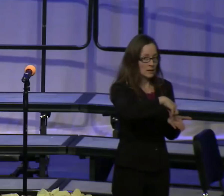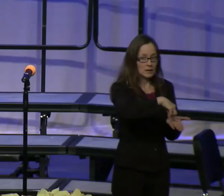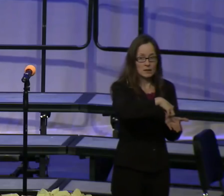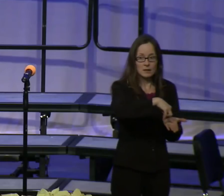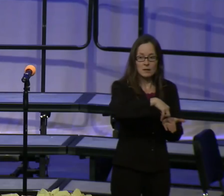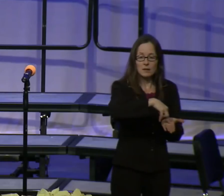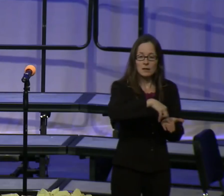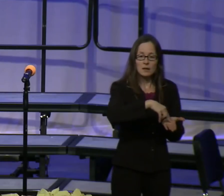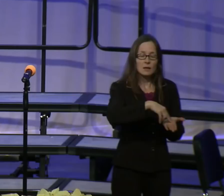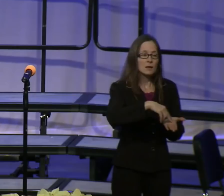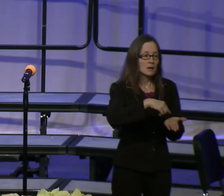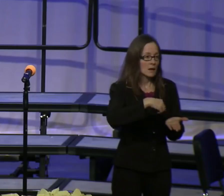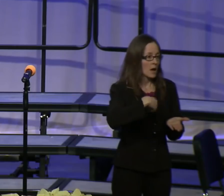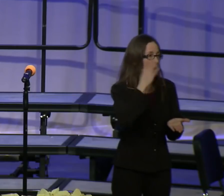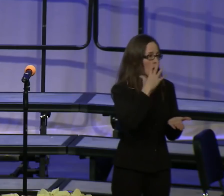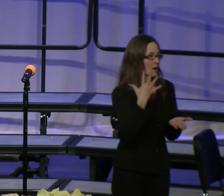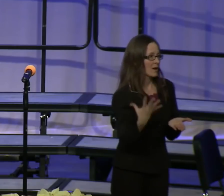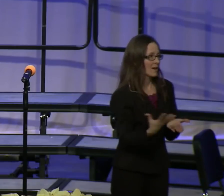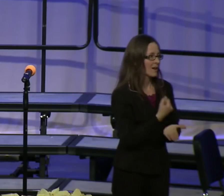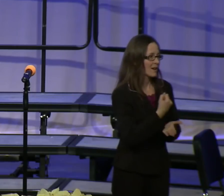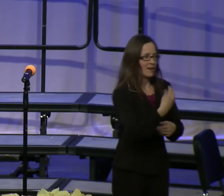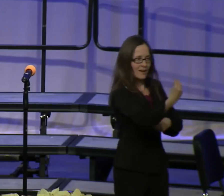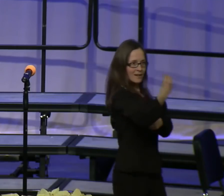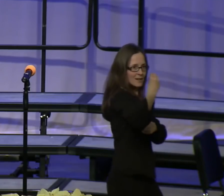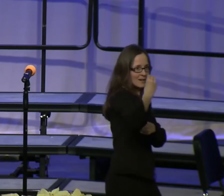I'm going to take a selfie with Calvin.